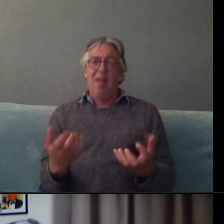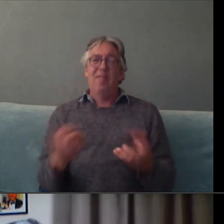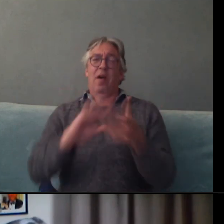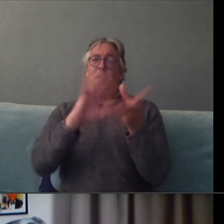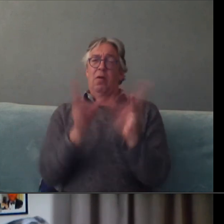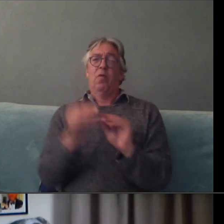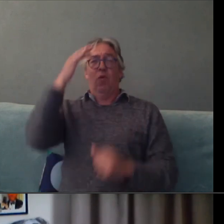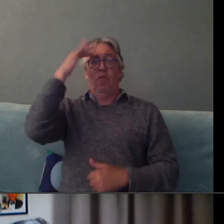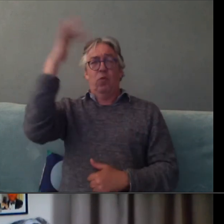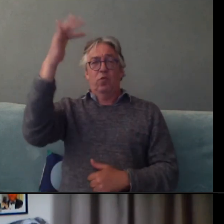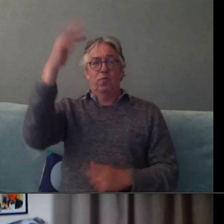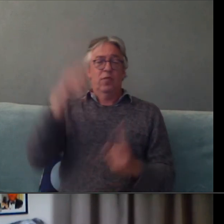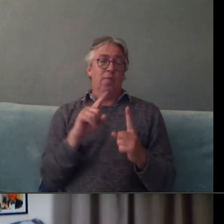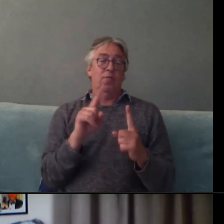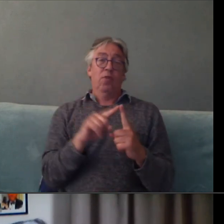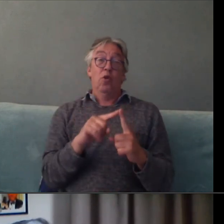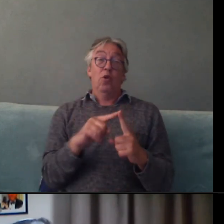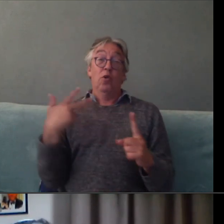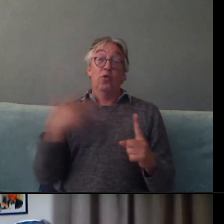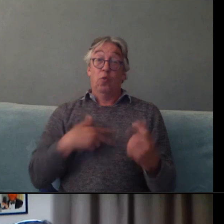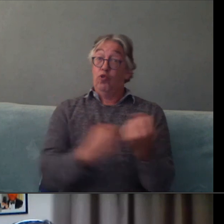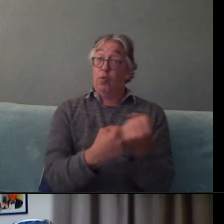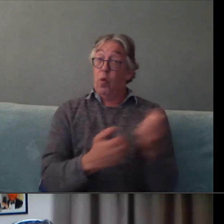economic benefits, and otherwise